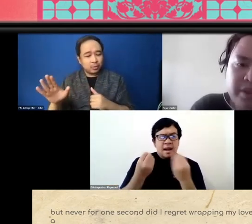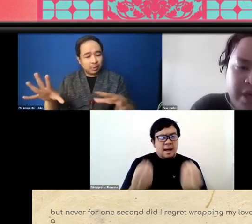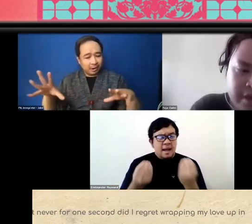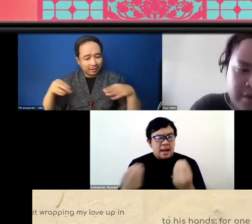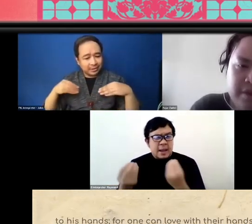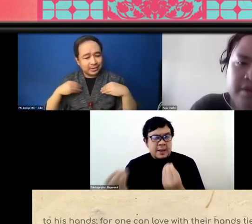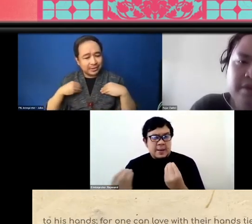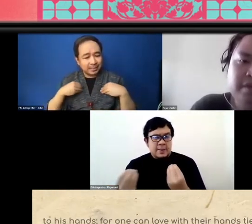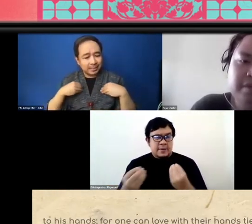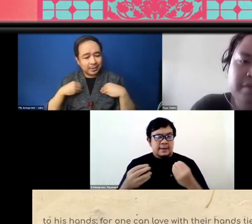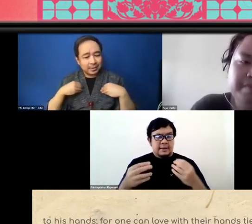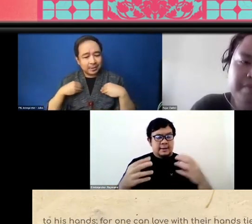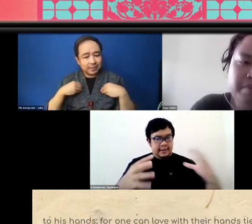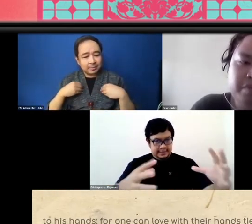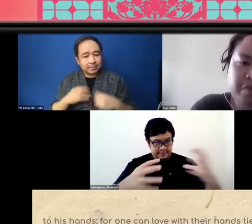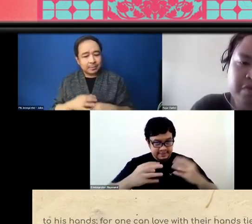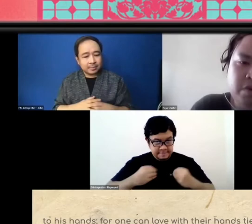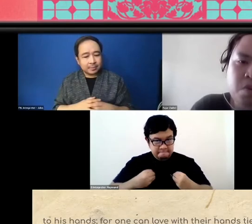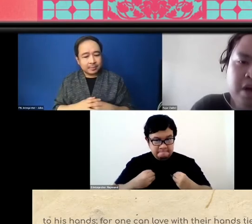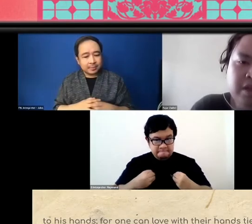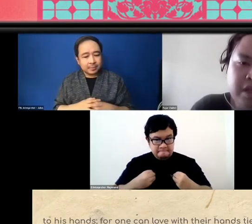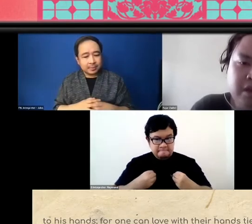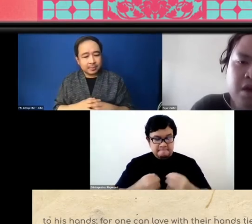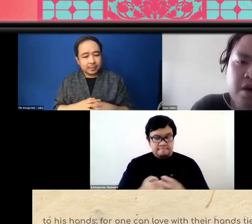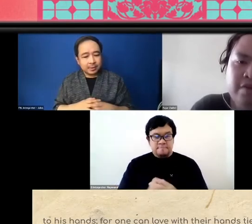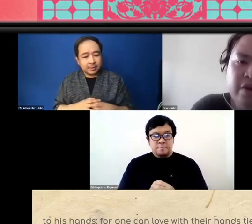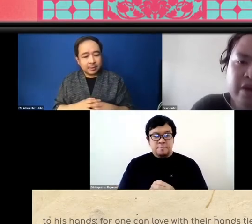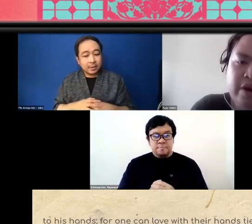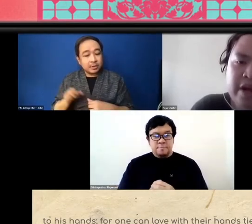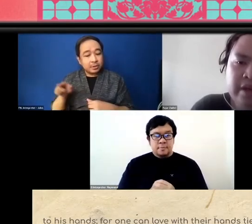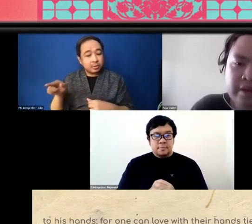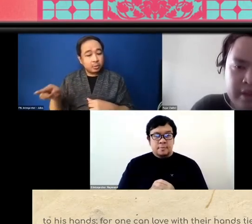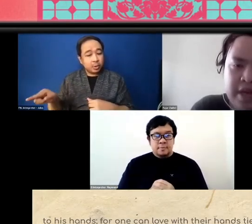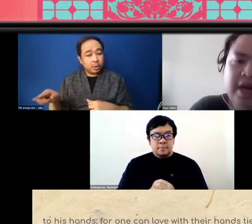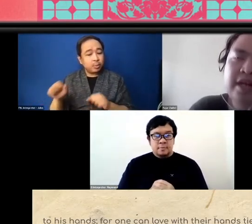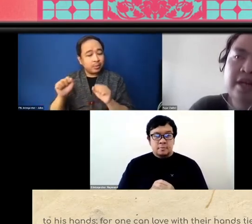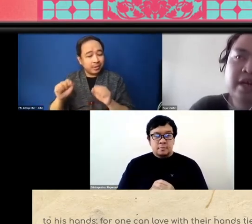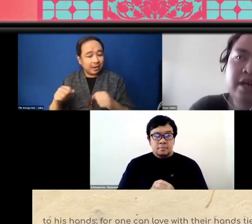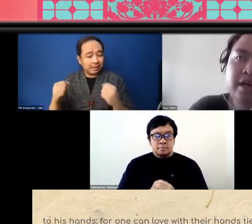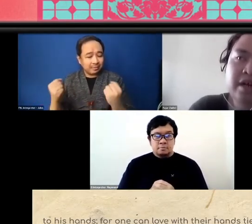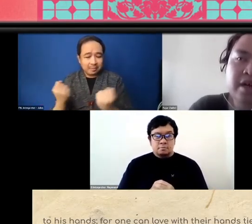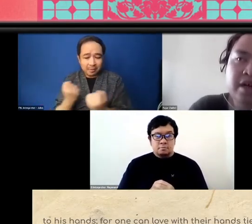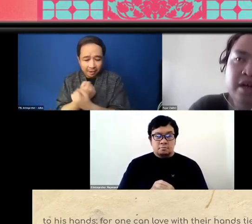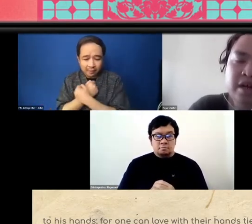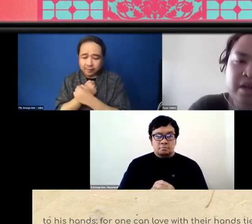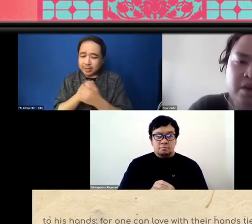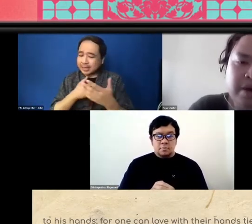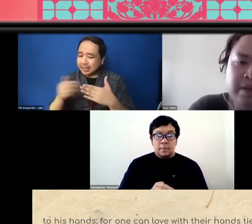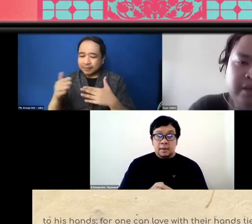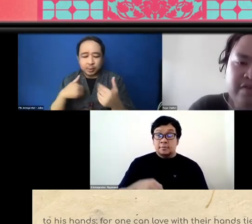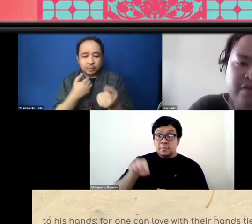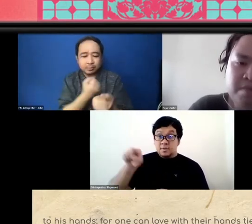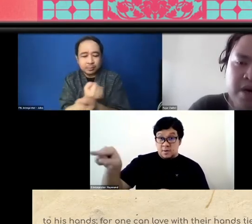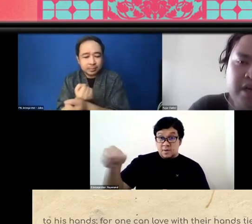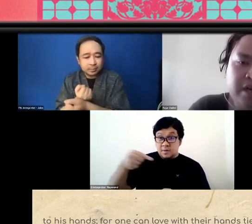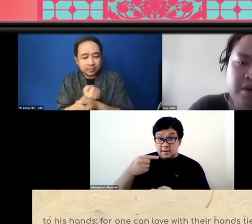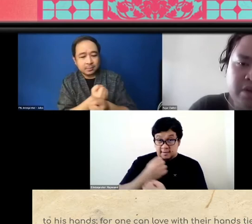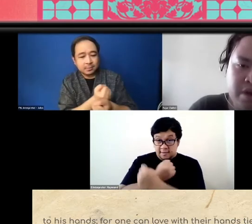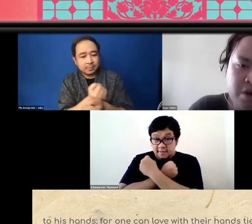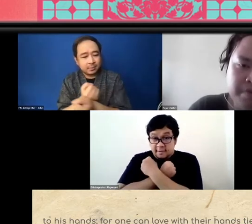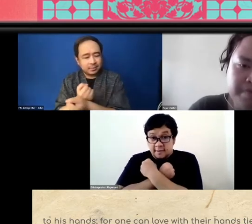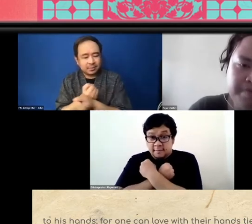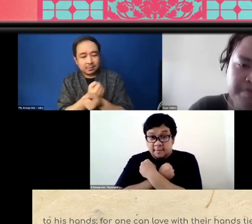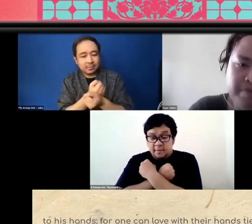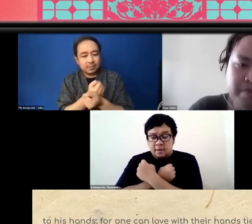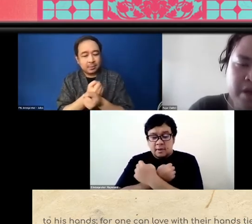to his hands. For one can love with their hands tied, the rest of the body on the